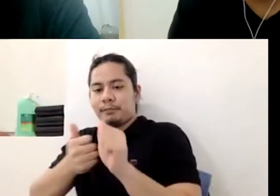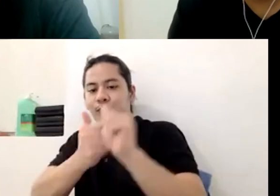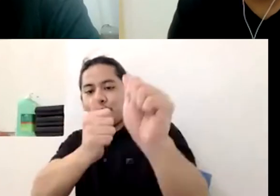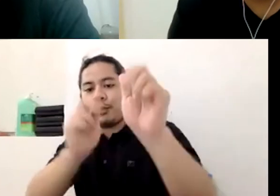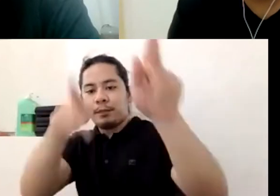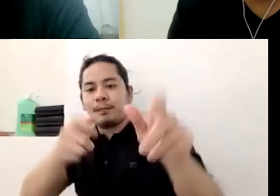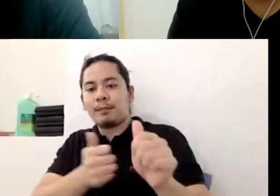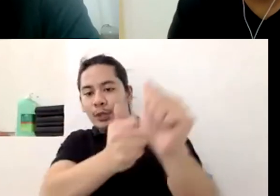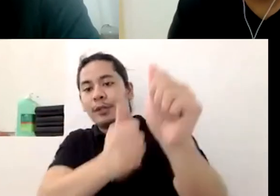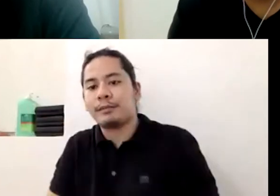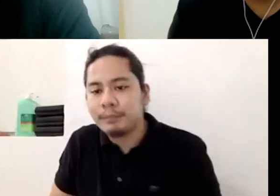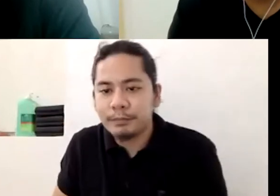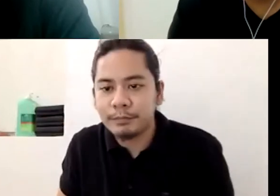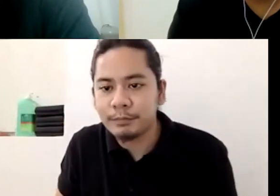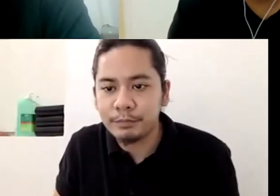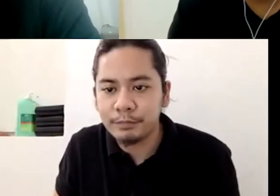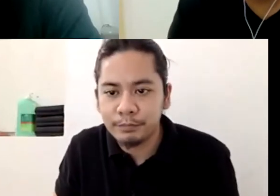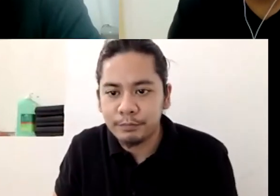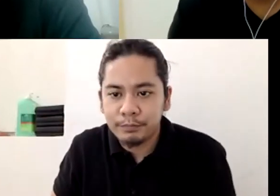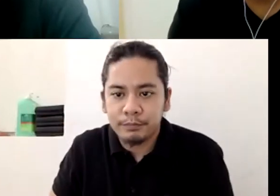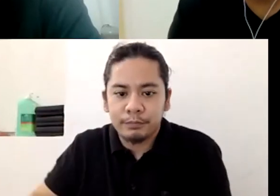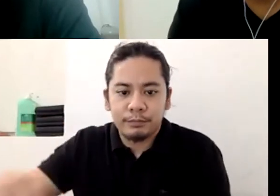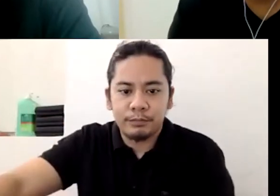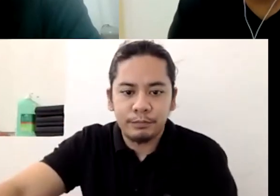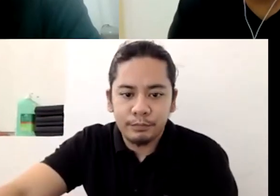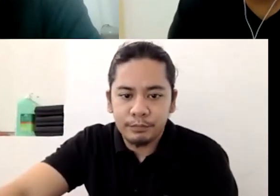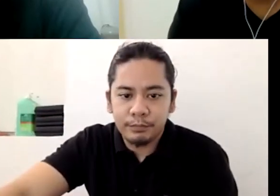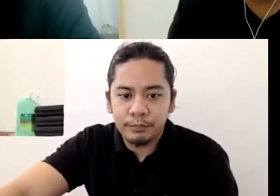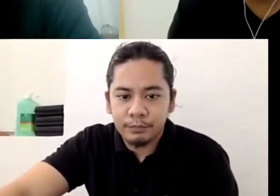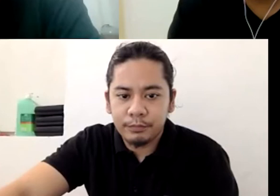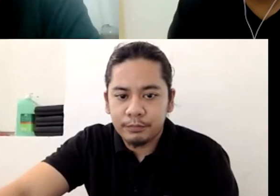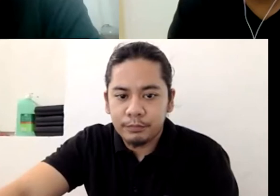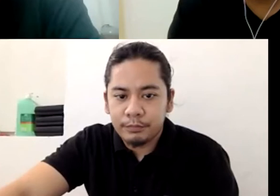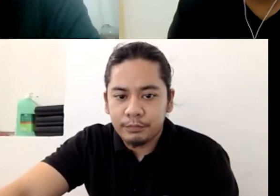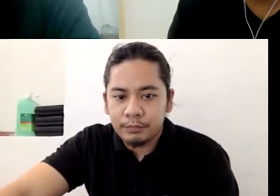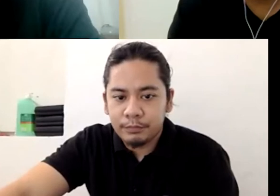But maybe if we get that orientation